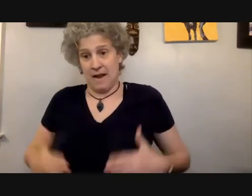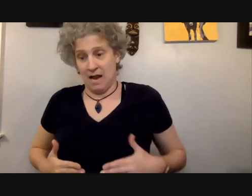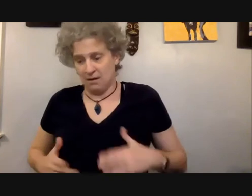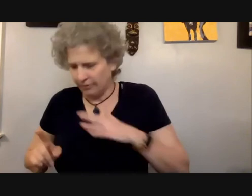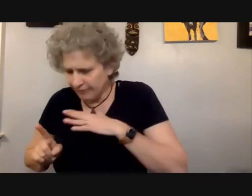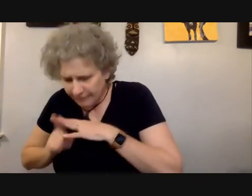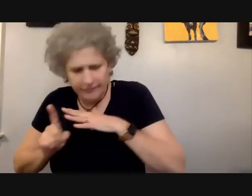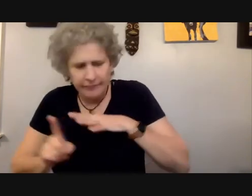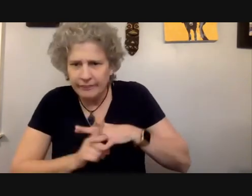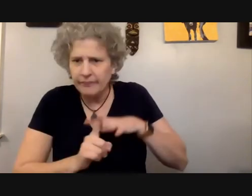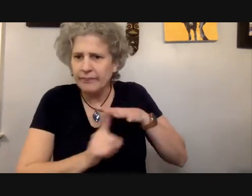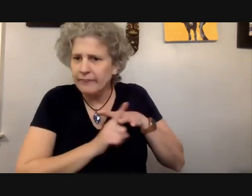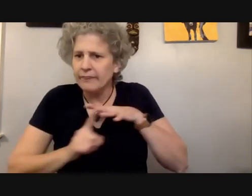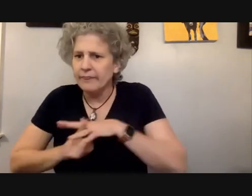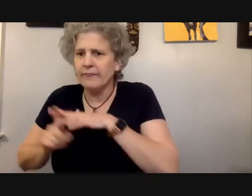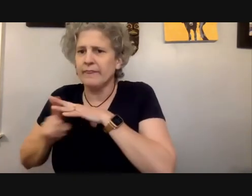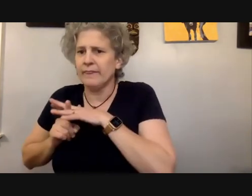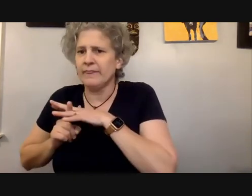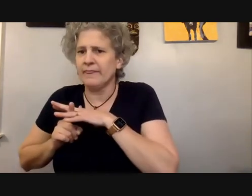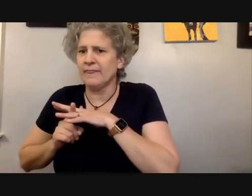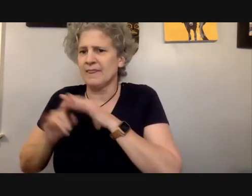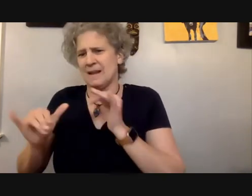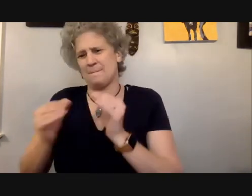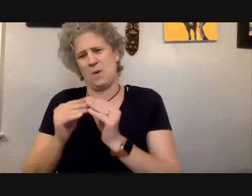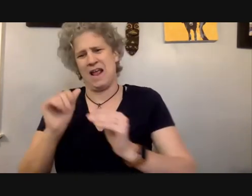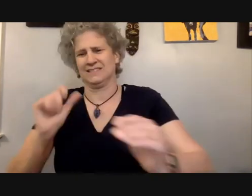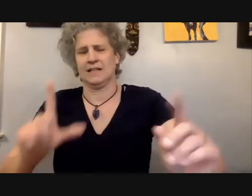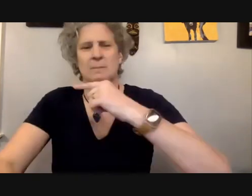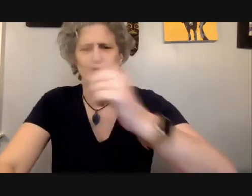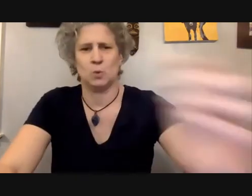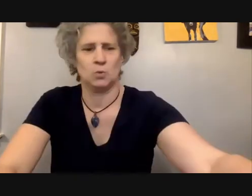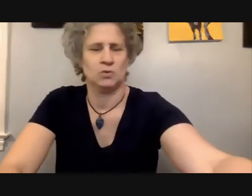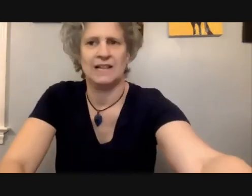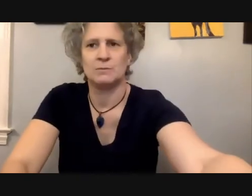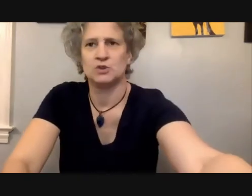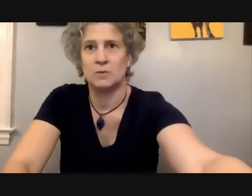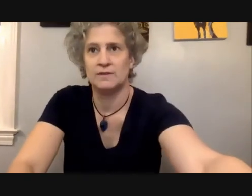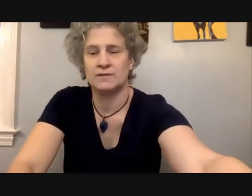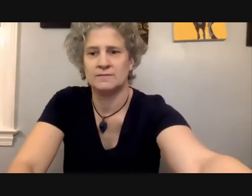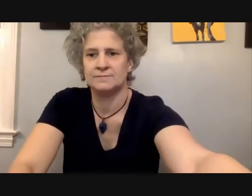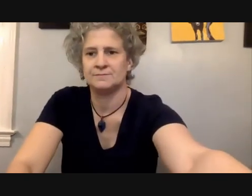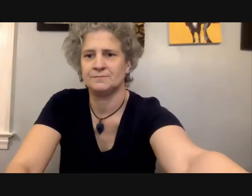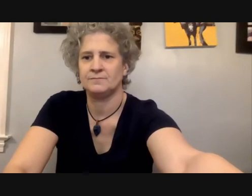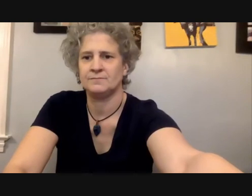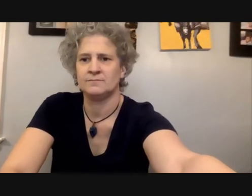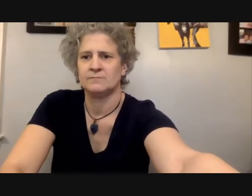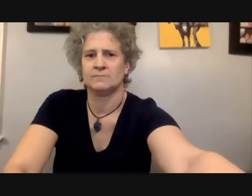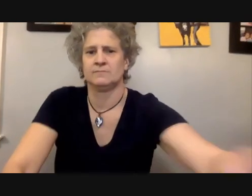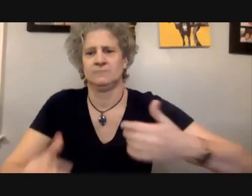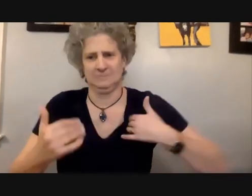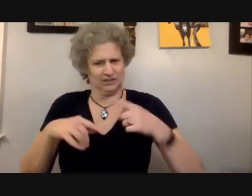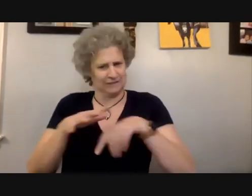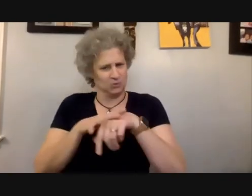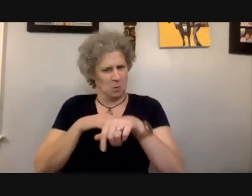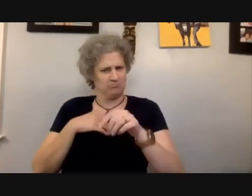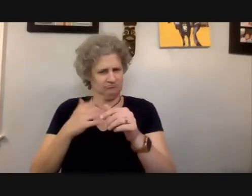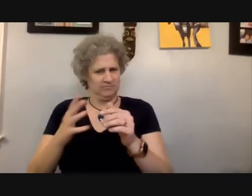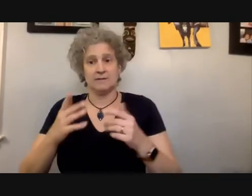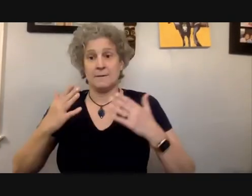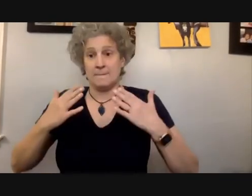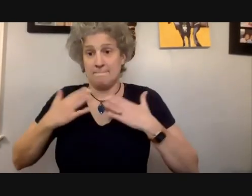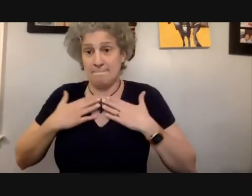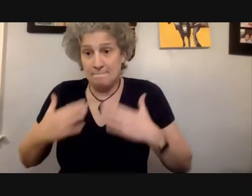My personal preference is this. This is how I sign symptoms. It's a little bit more ASL. Let me move the camera so I can